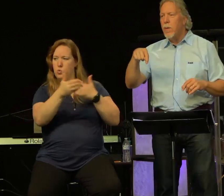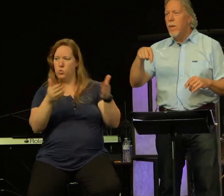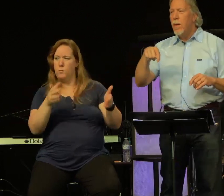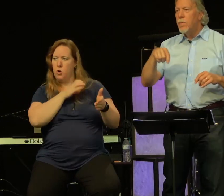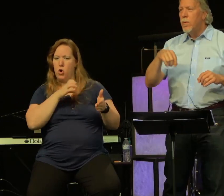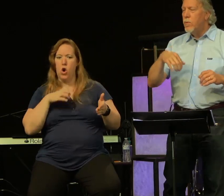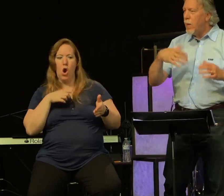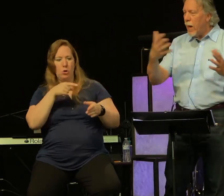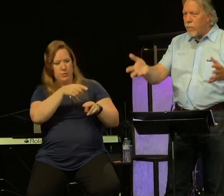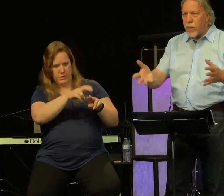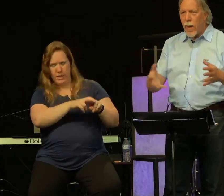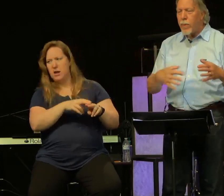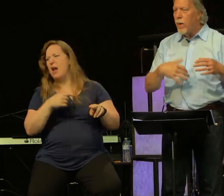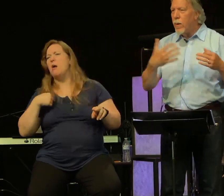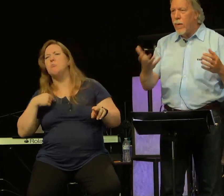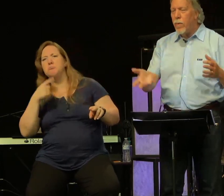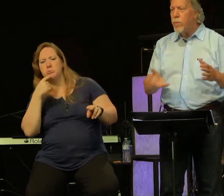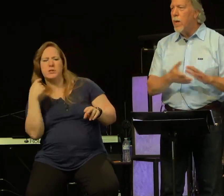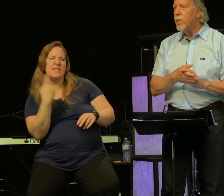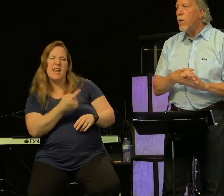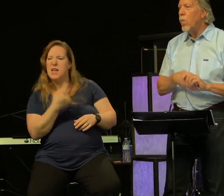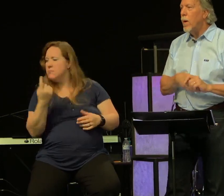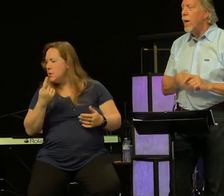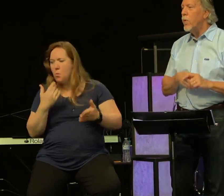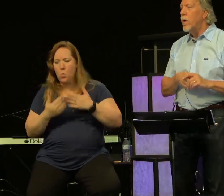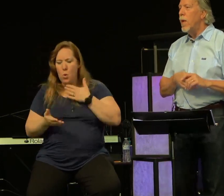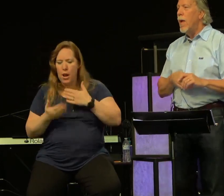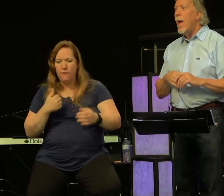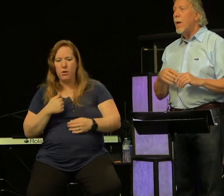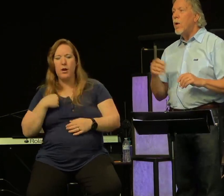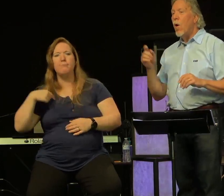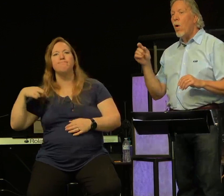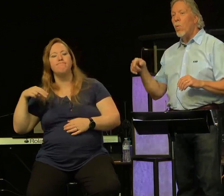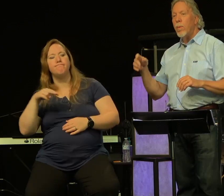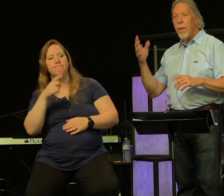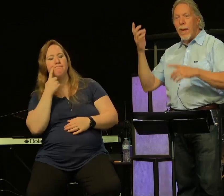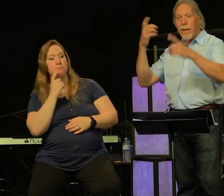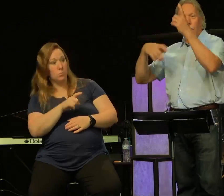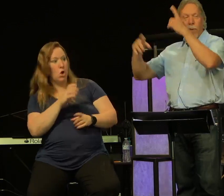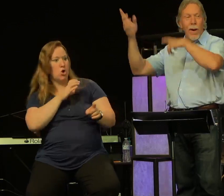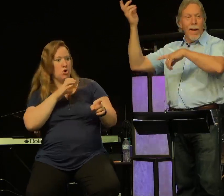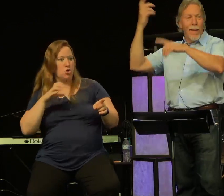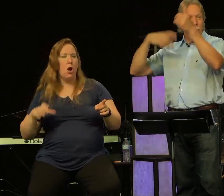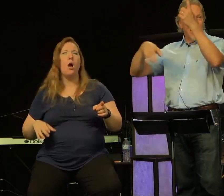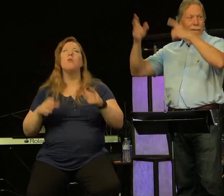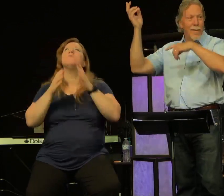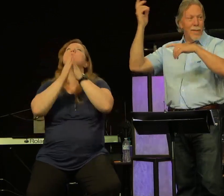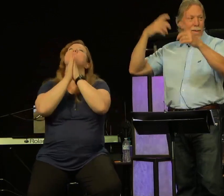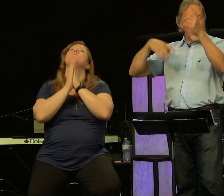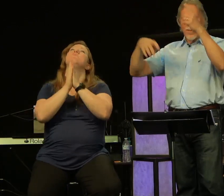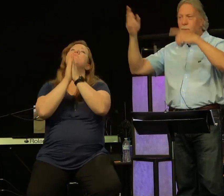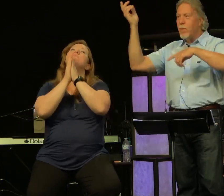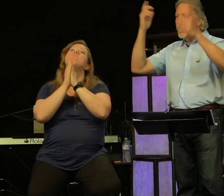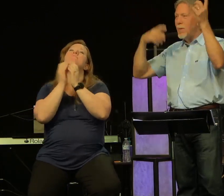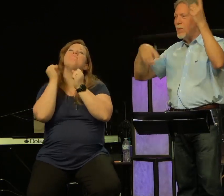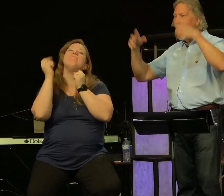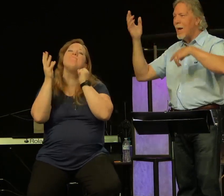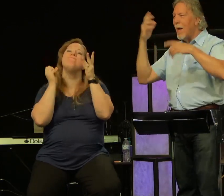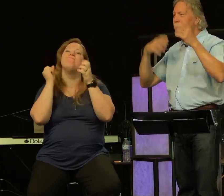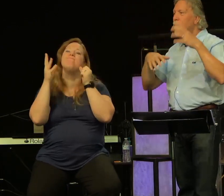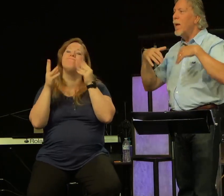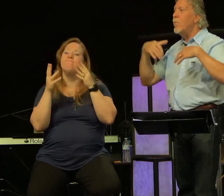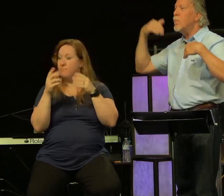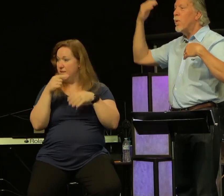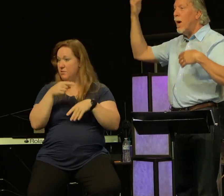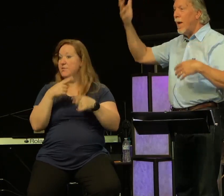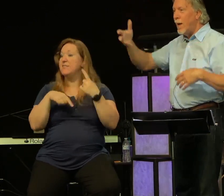was to tell him something or give him something or whatever, and Carl would be in there praying. Of course, he was using sign